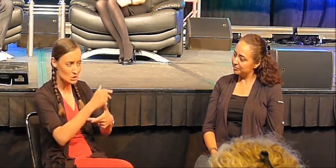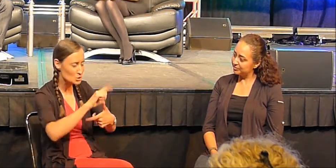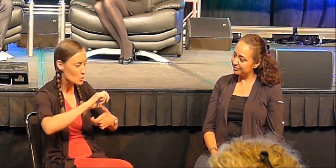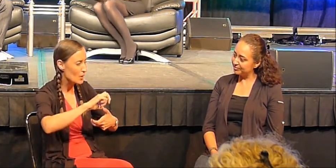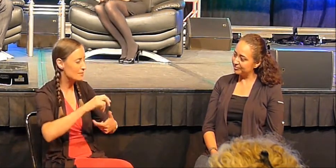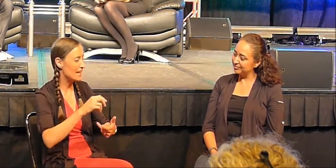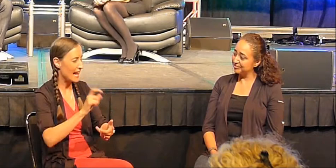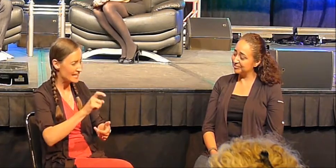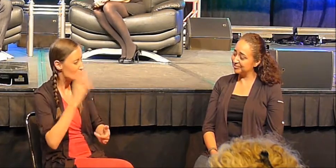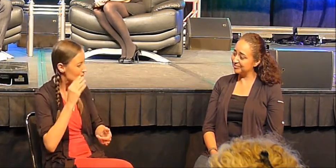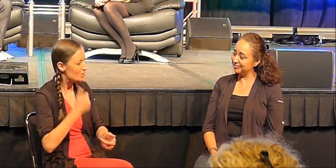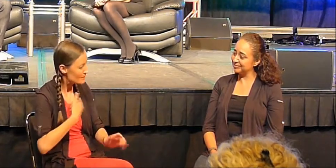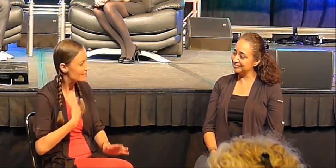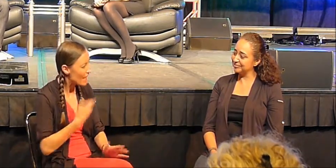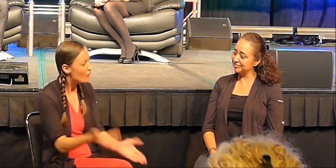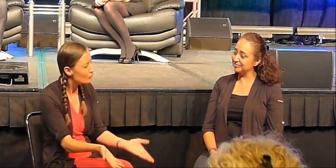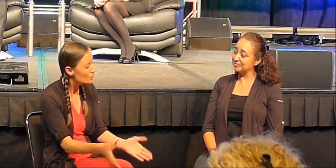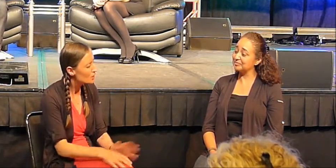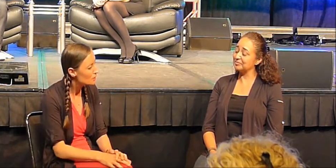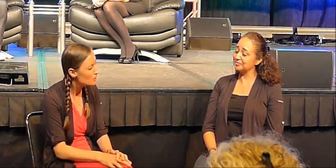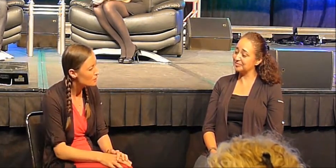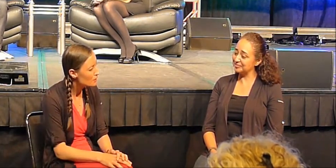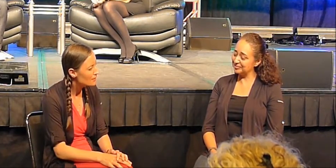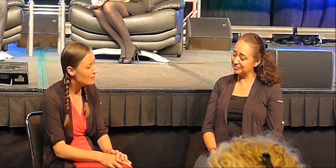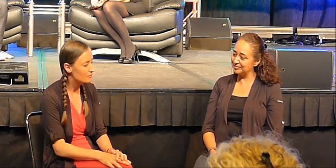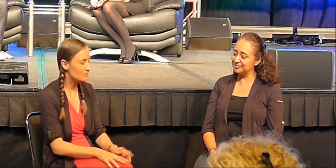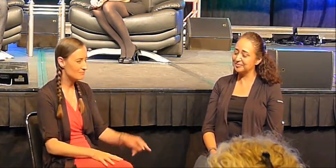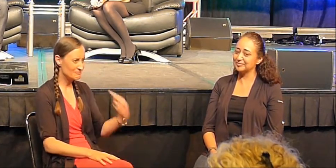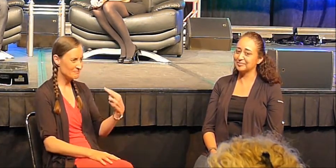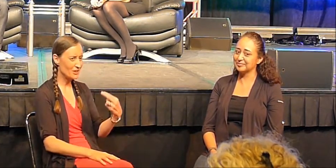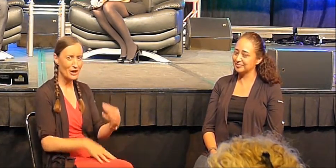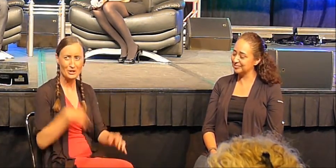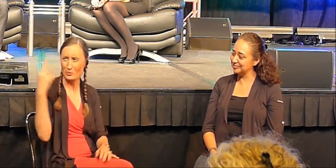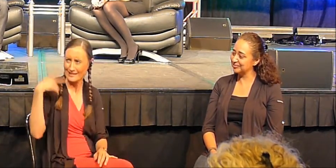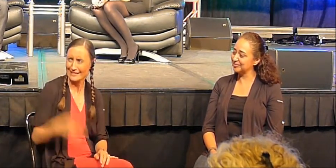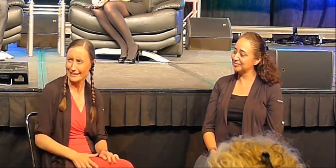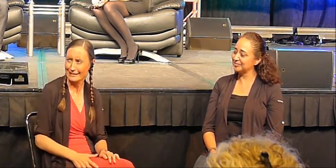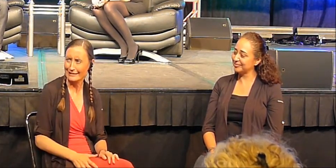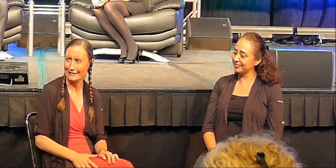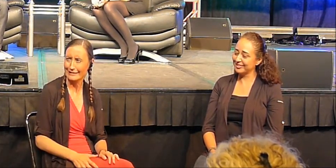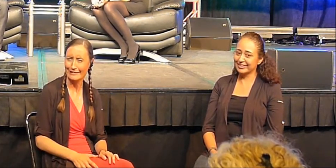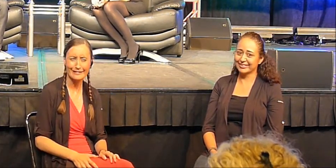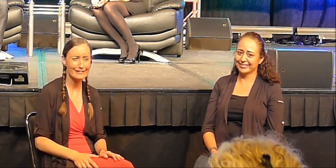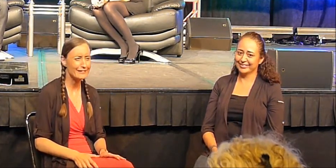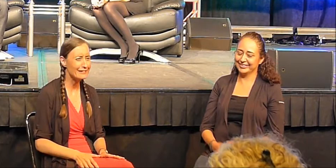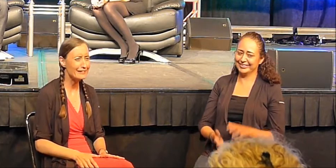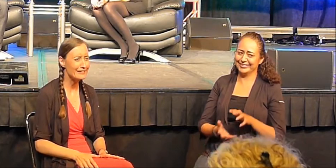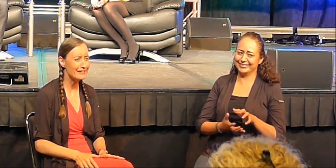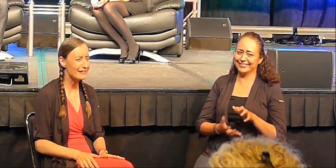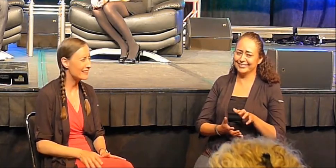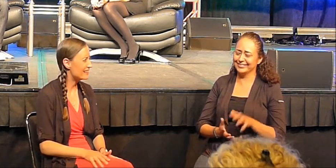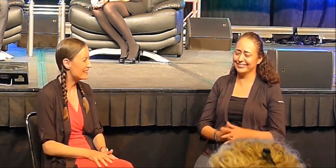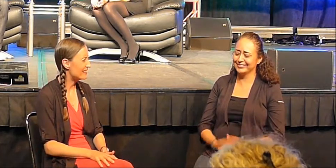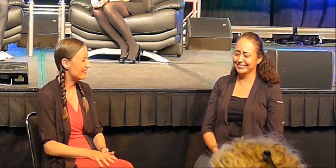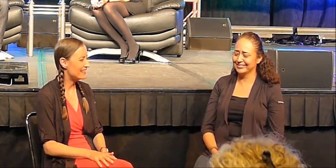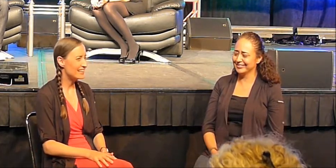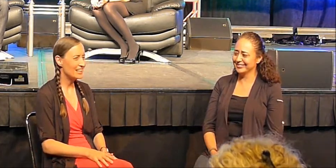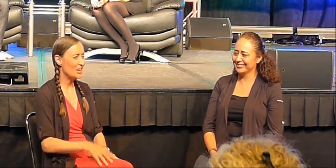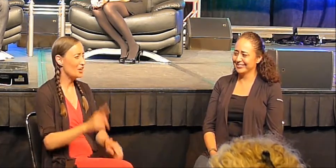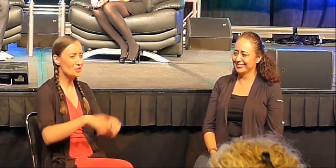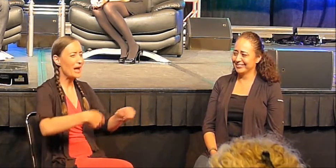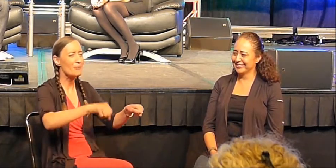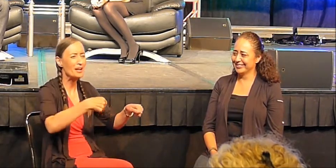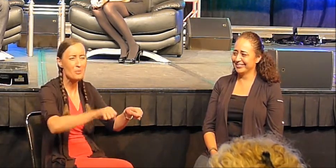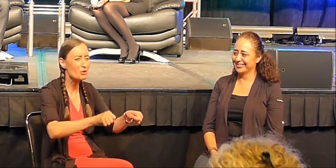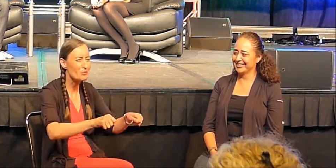go out there and chase a storm. And she looked at me and said, what are you, out of your mind? I wouldn't let you ride a motorbike. Forget chase